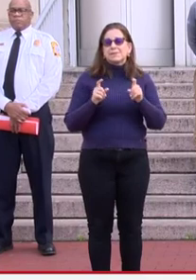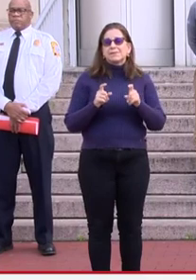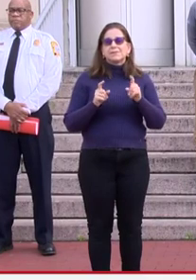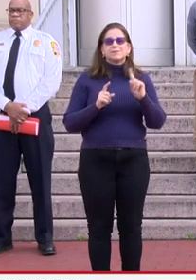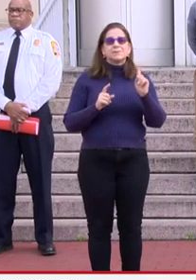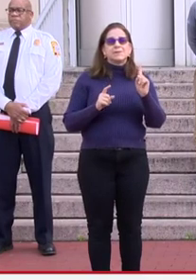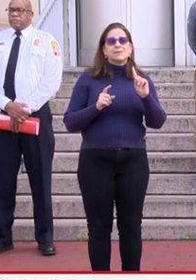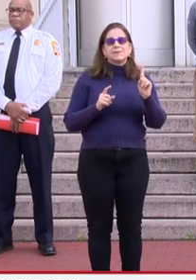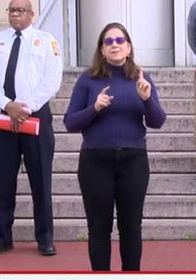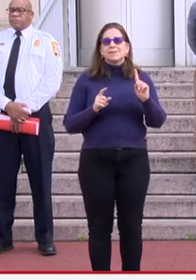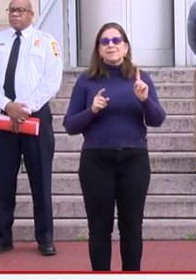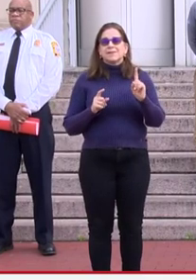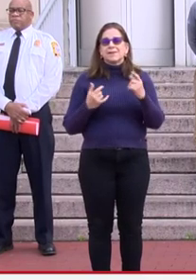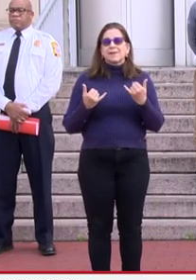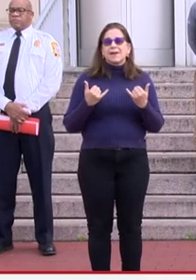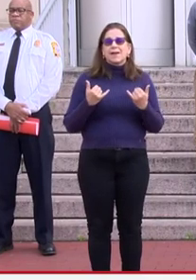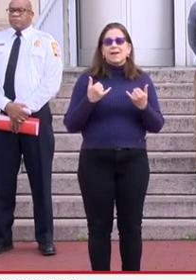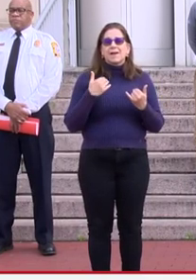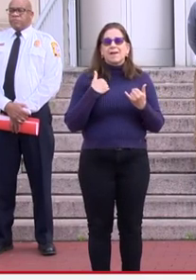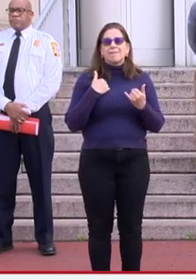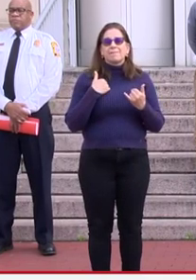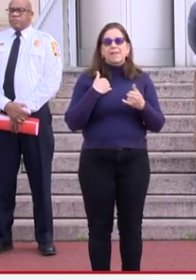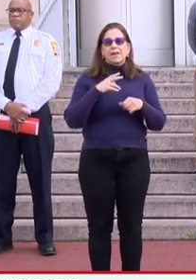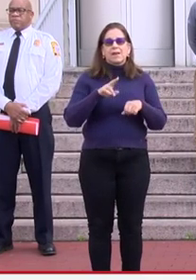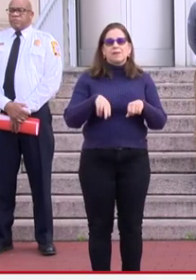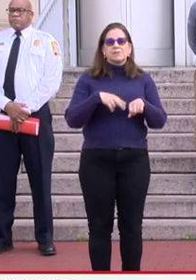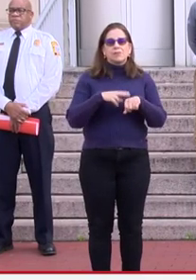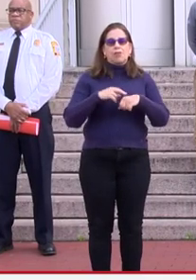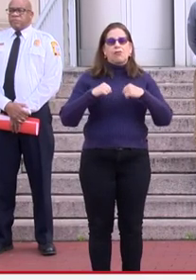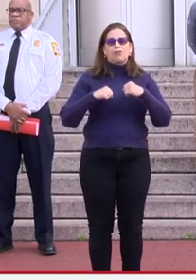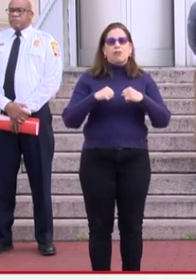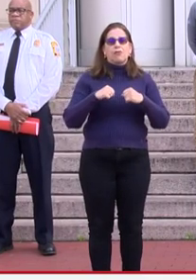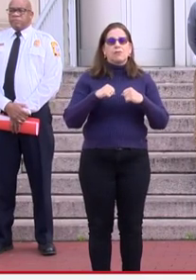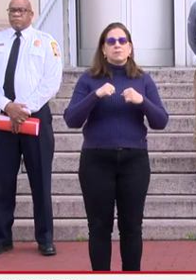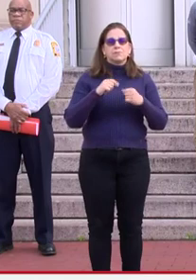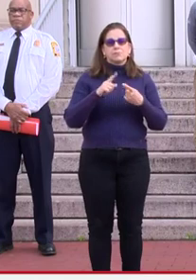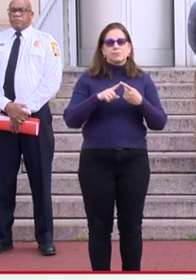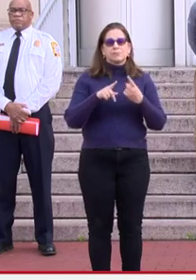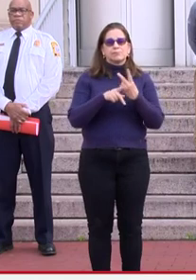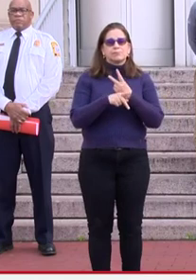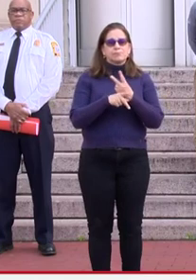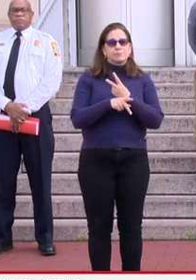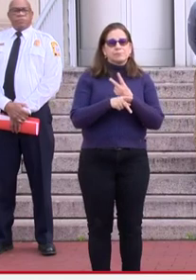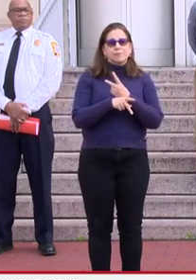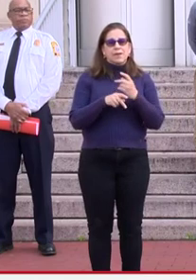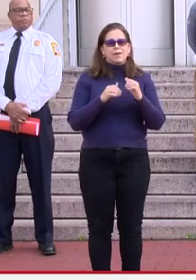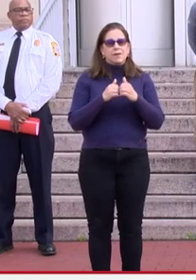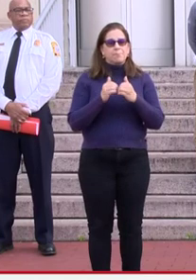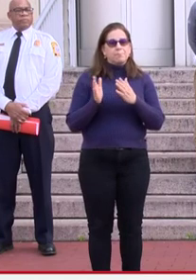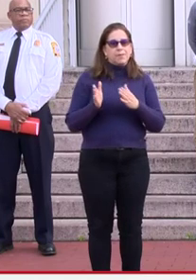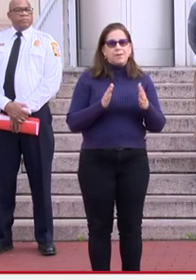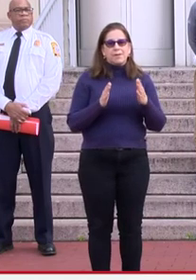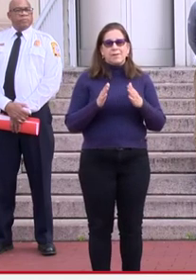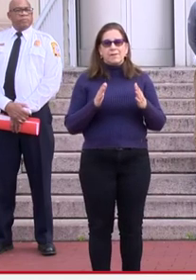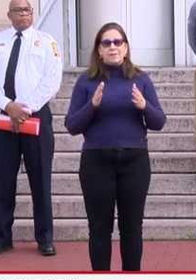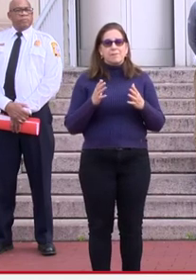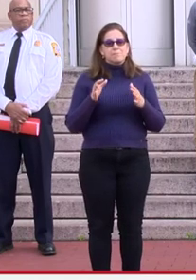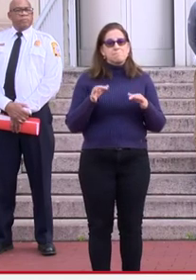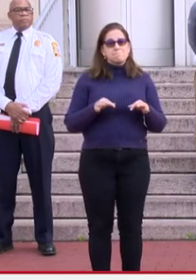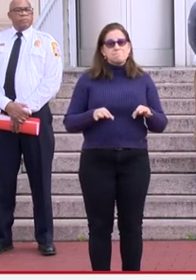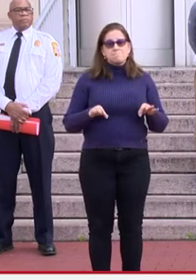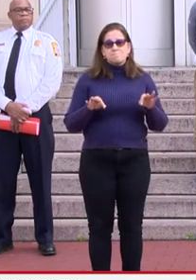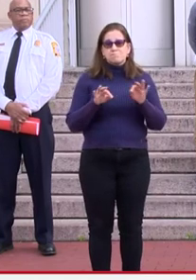that we have National Guard assets to help us with planning that. But what will be critical is if we get